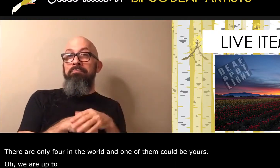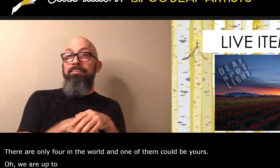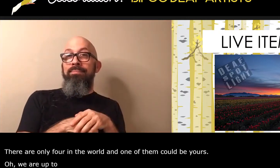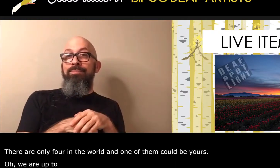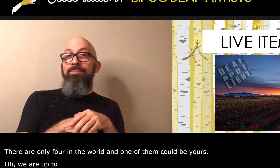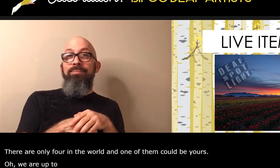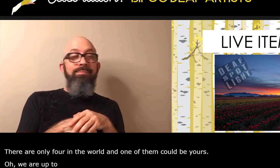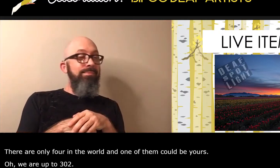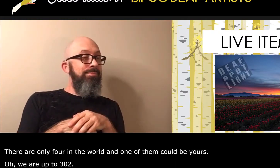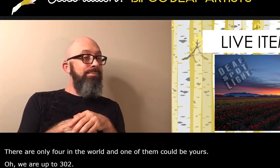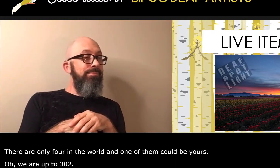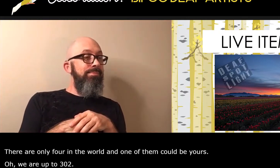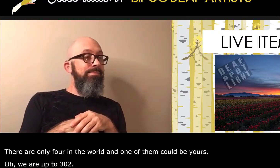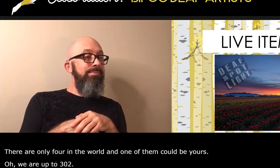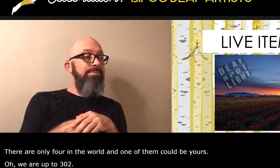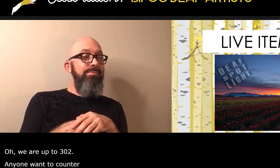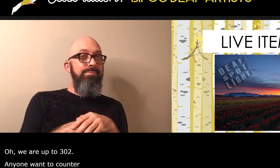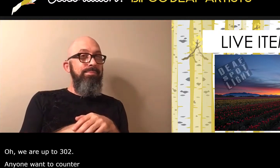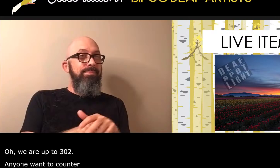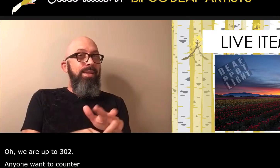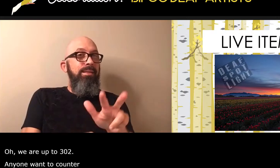Anyone want to counter that?